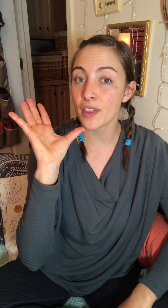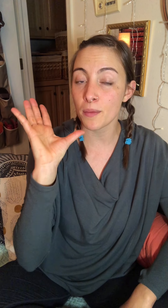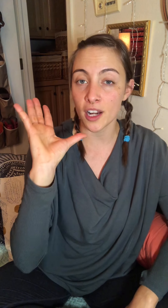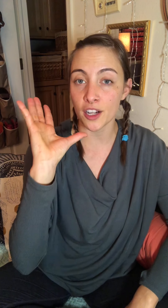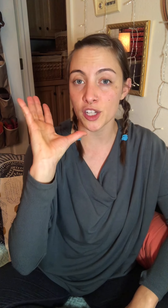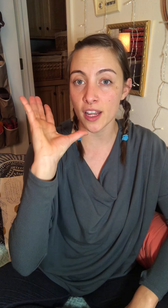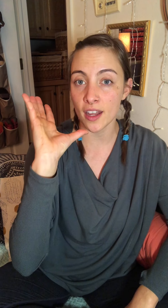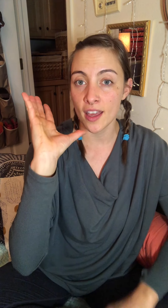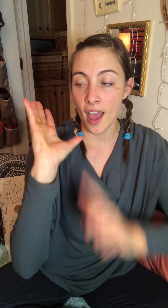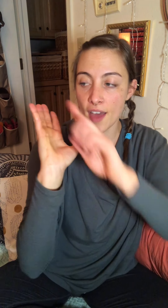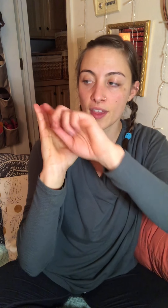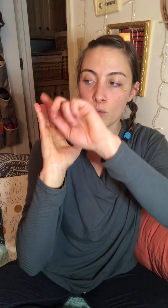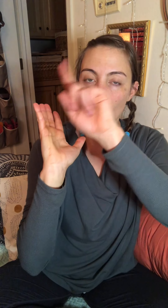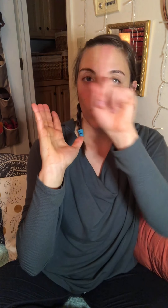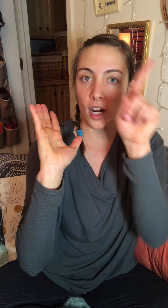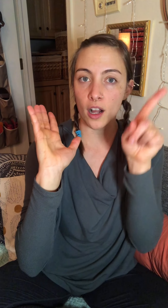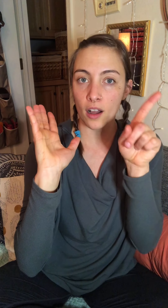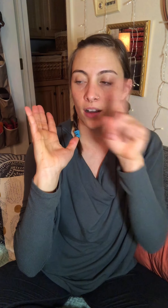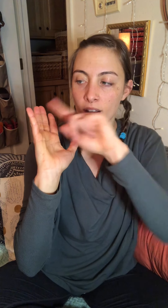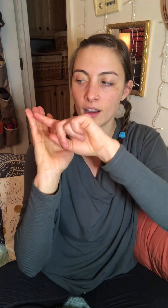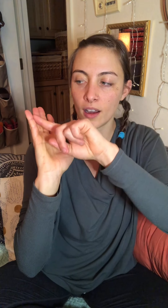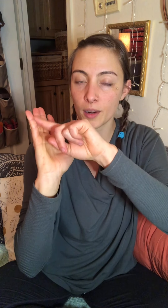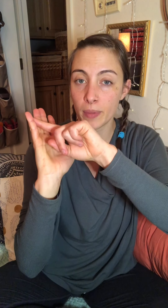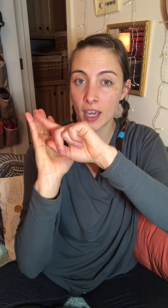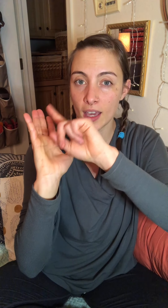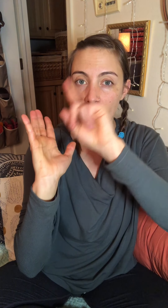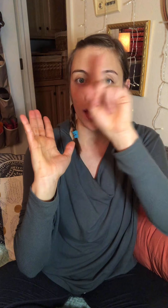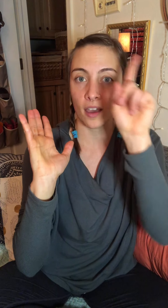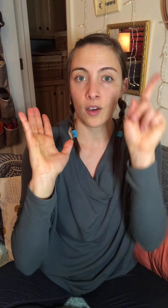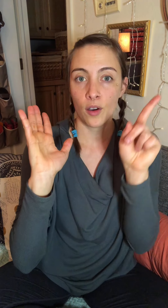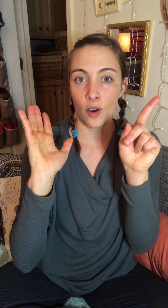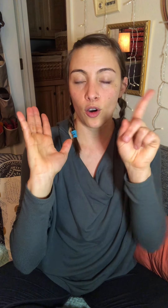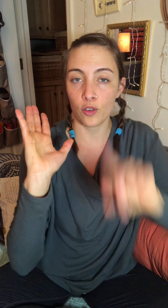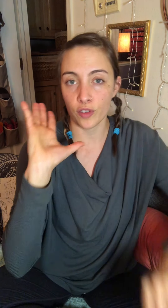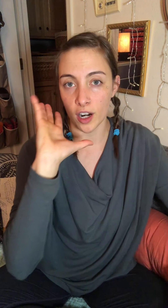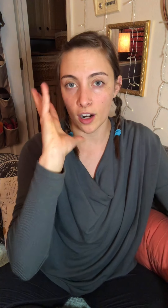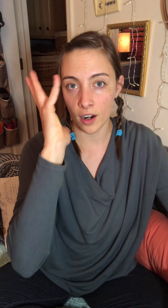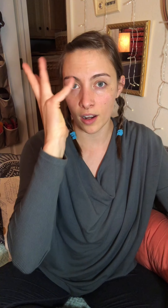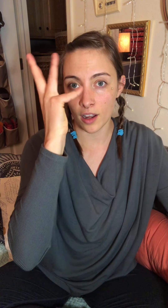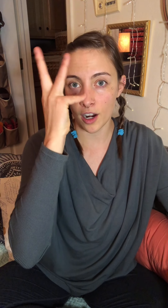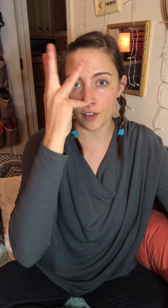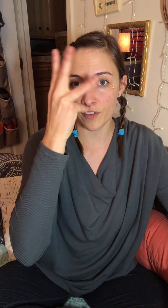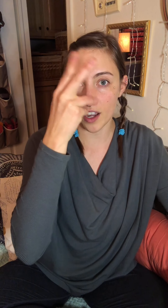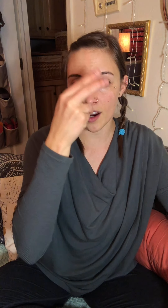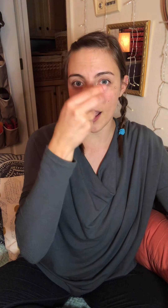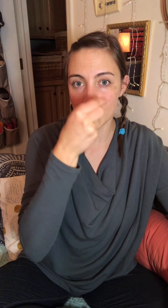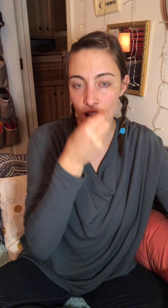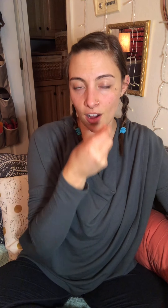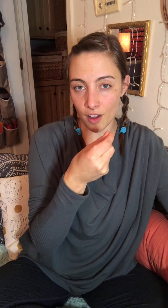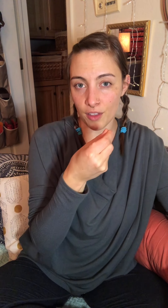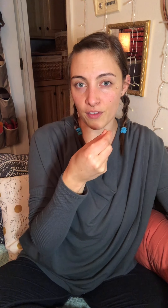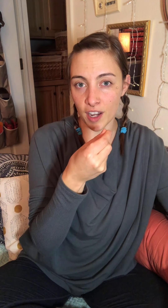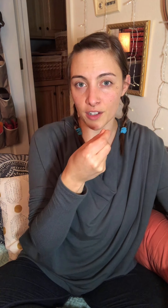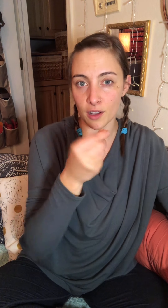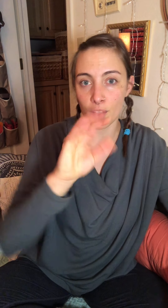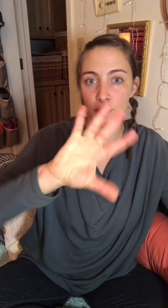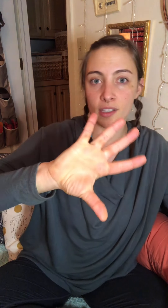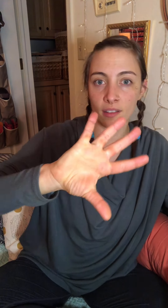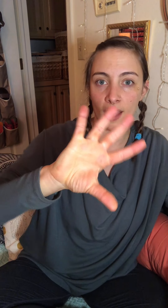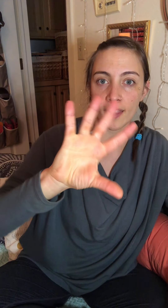near our chin and then work our pinky over our finger as all the fingers close, like